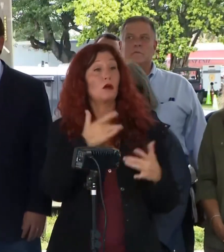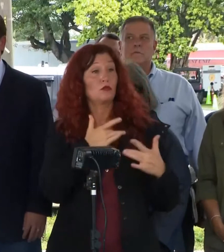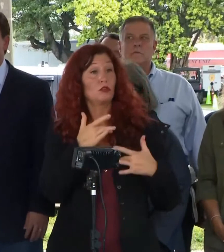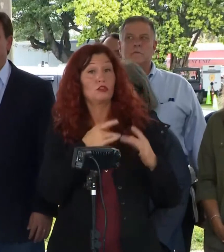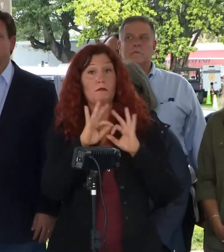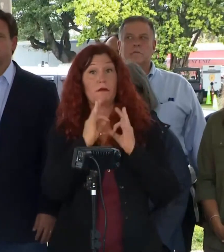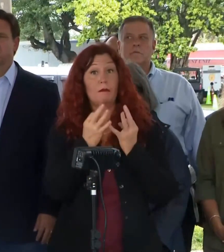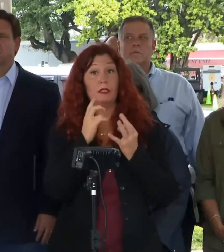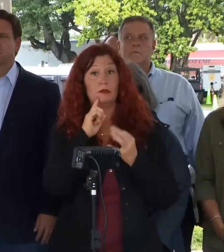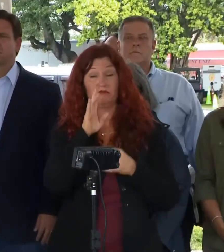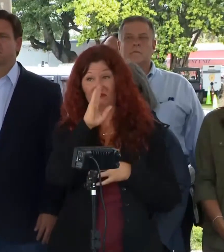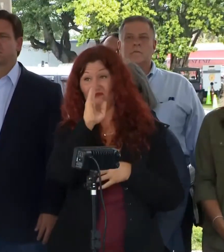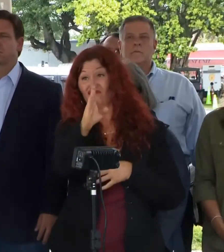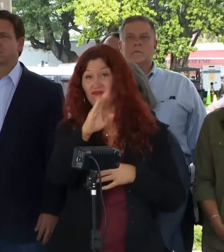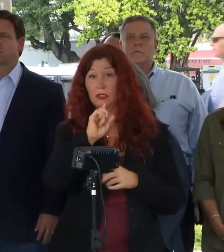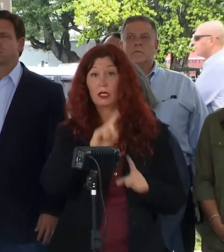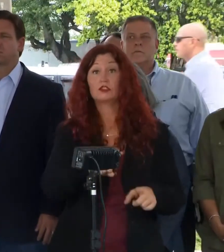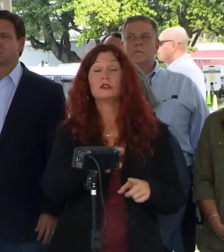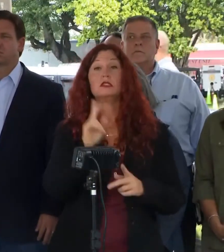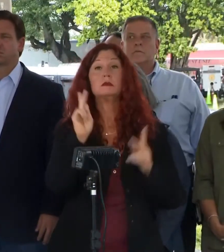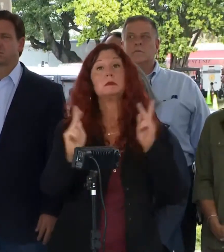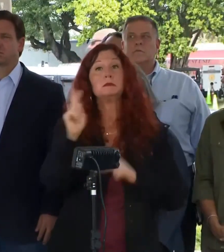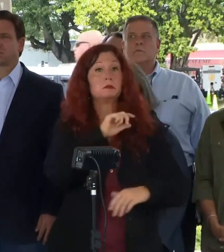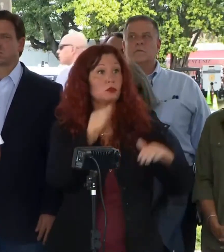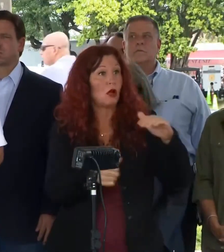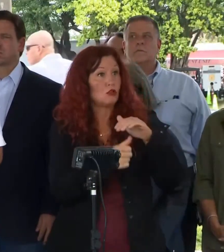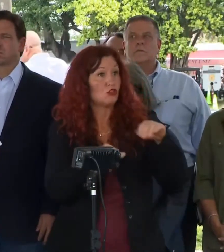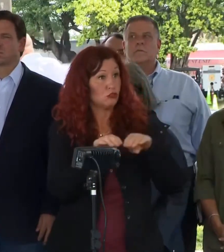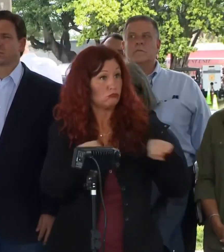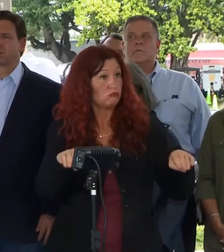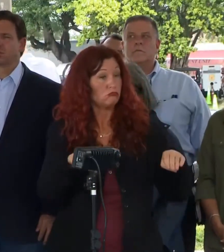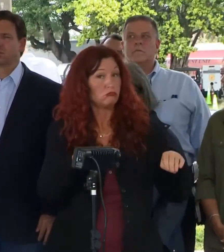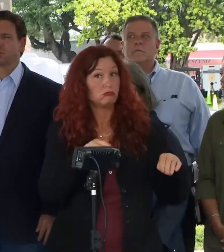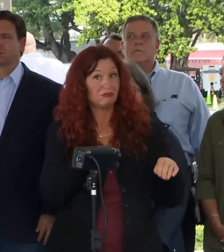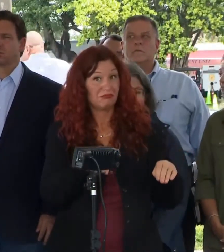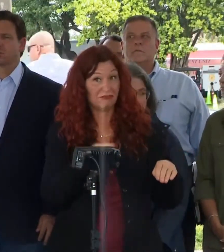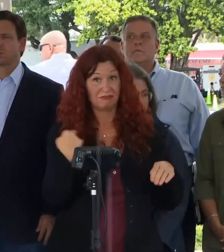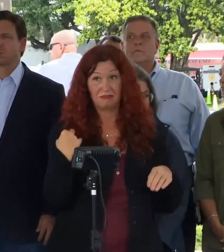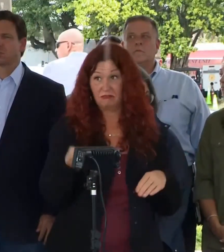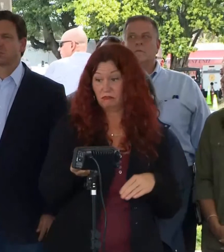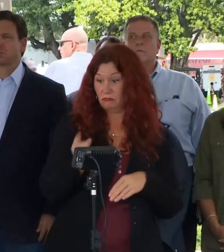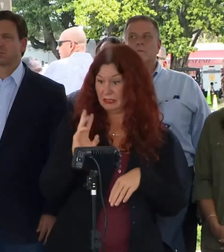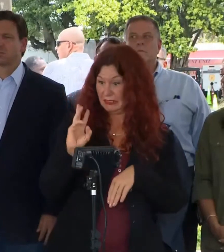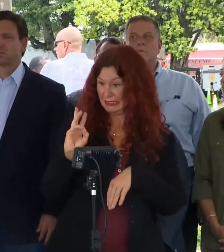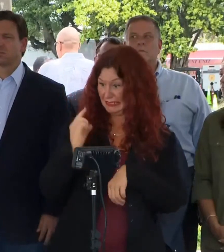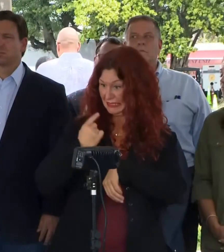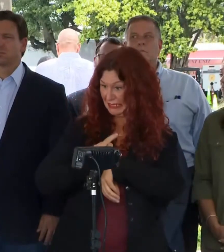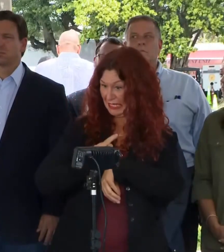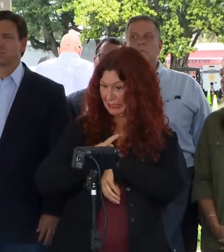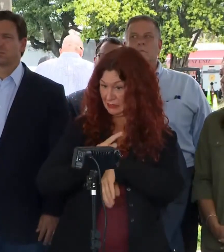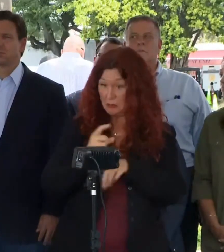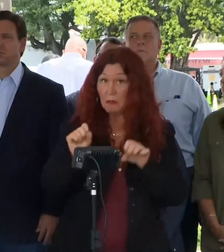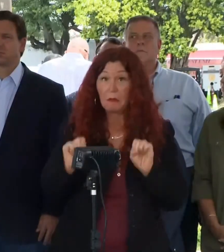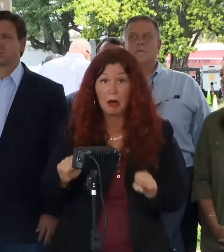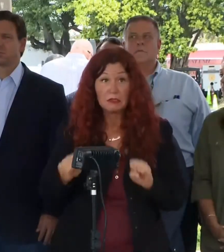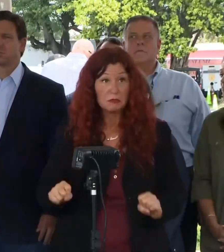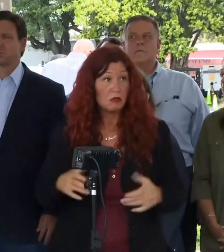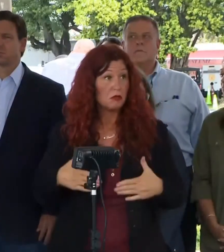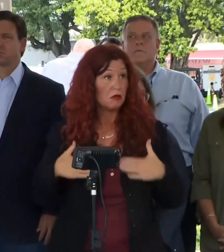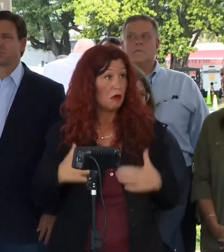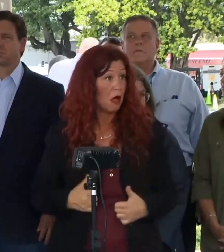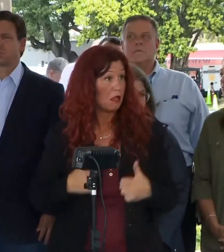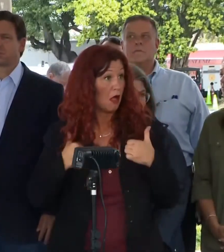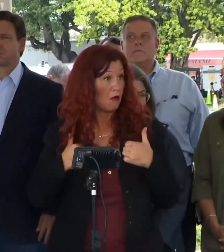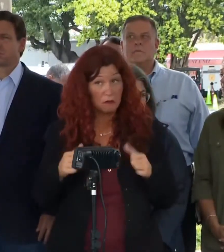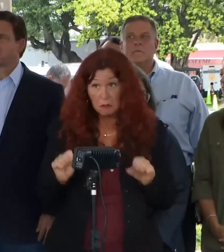people survive under the rubble? Which was an excellent question, and there didn't seem to be a